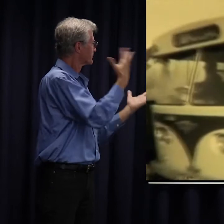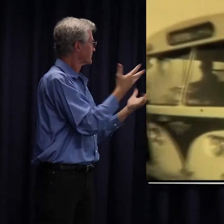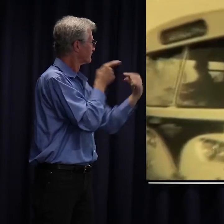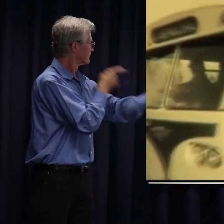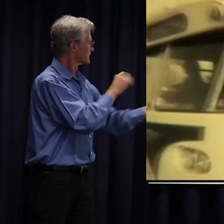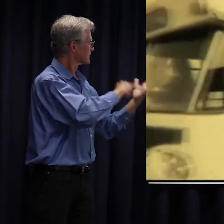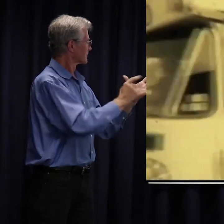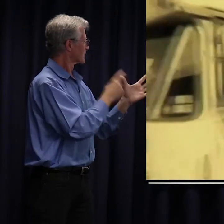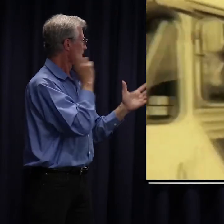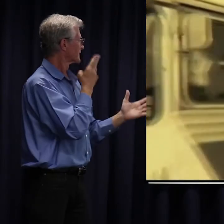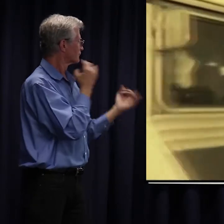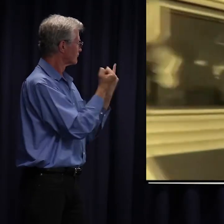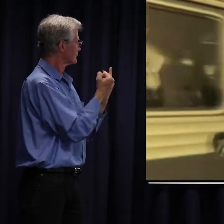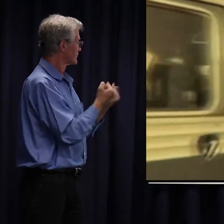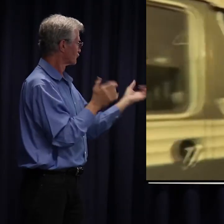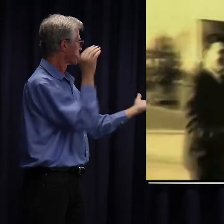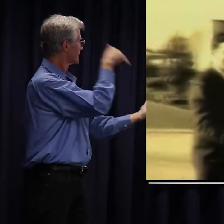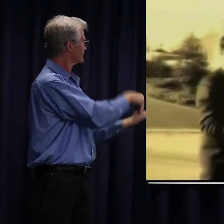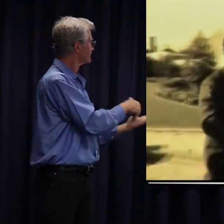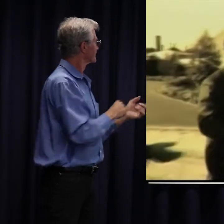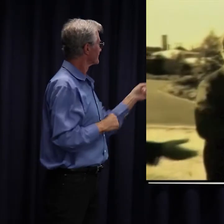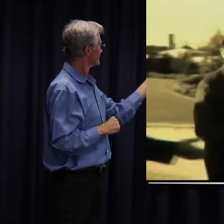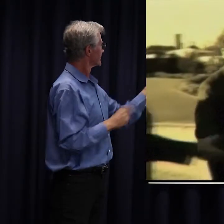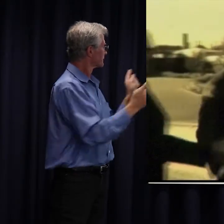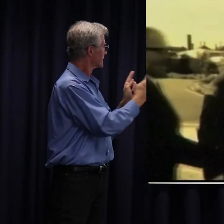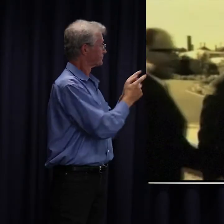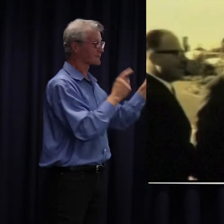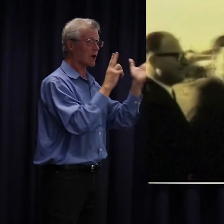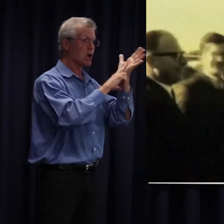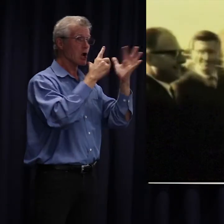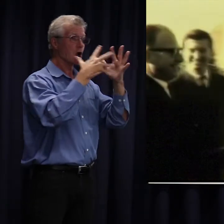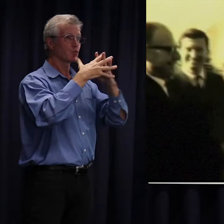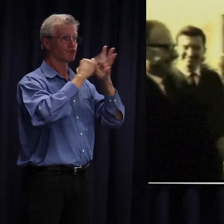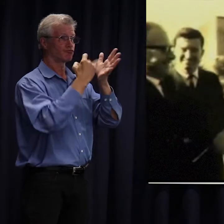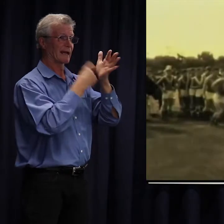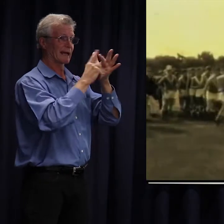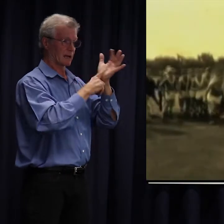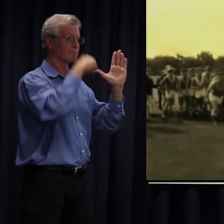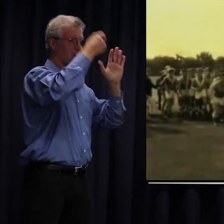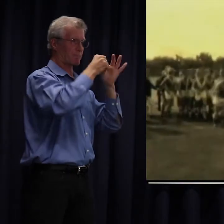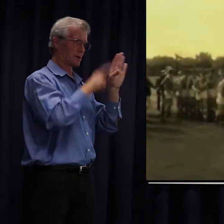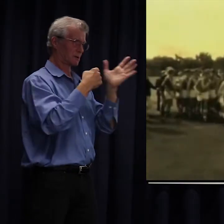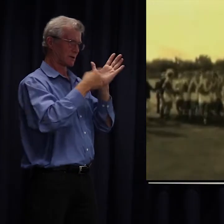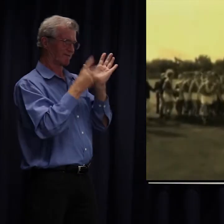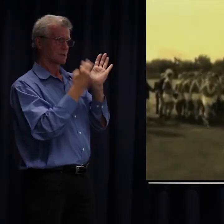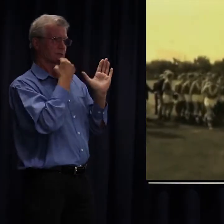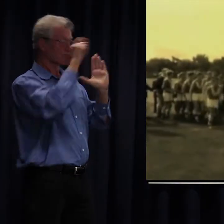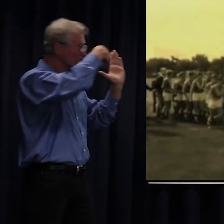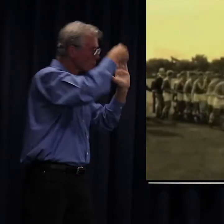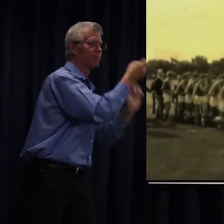Here is a deaf football team from Victoria travelling to South Australia to play in the South Australian football team. So the